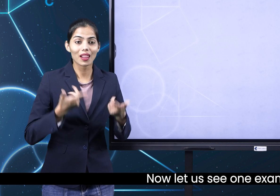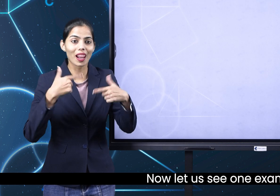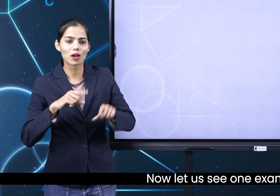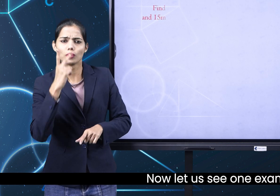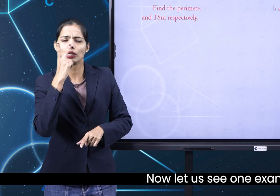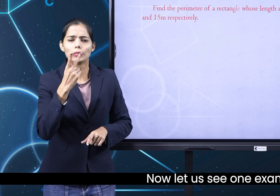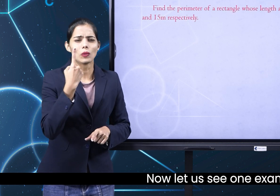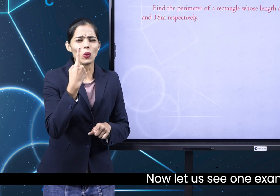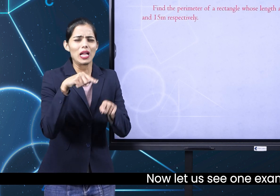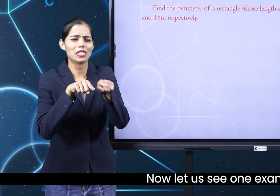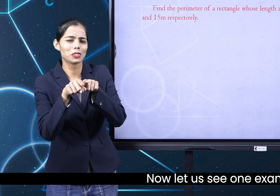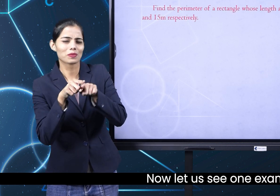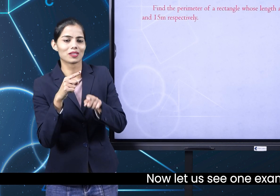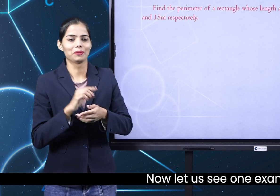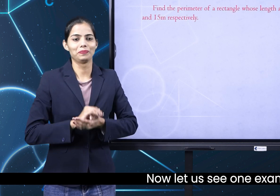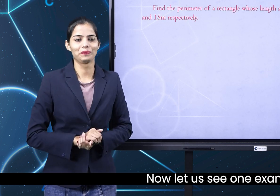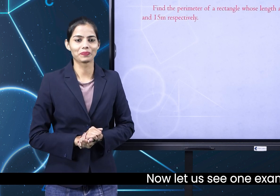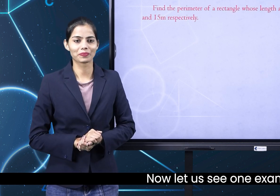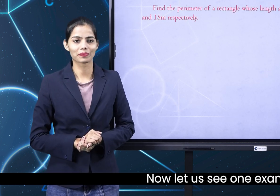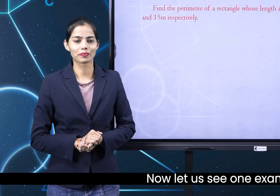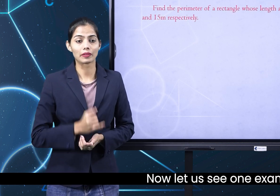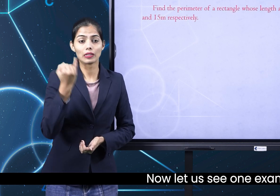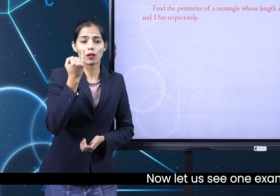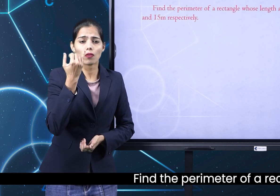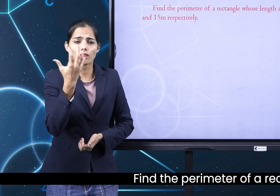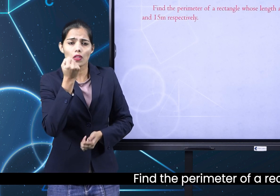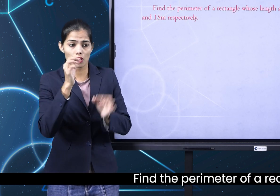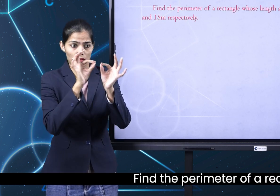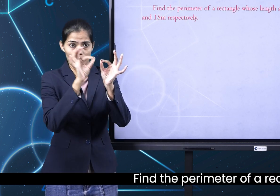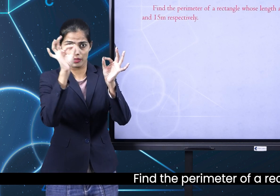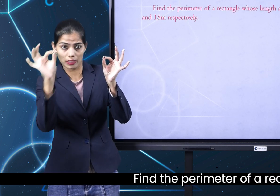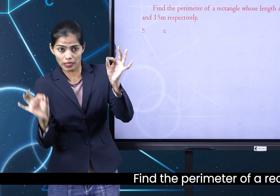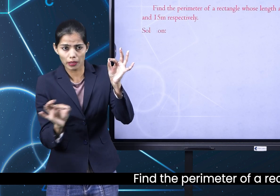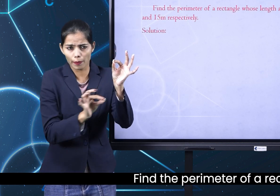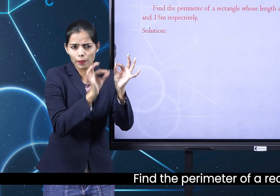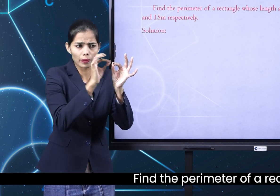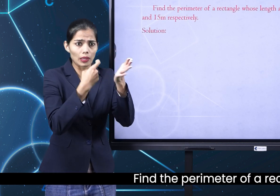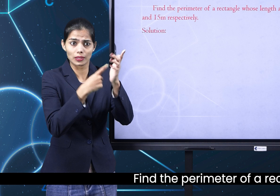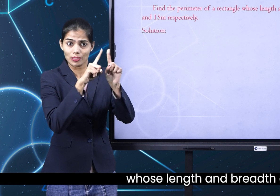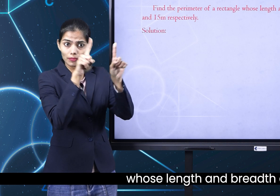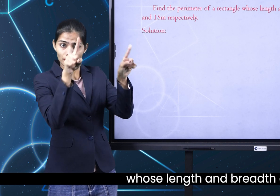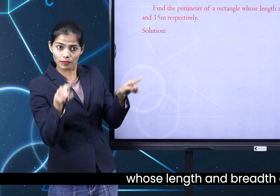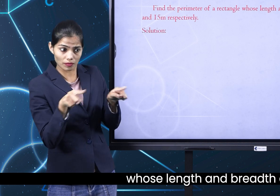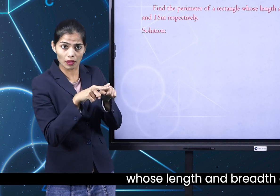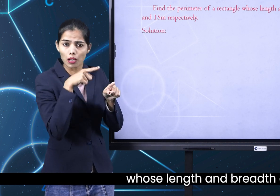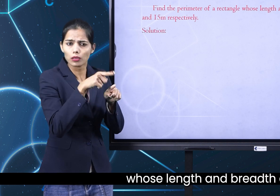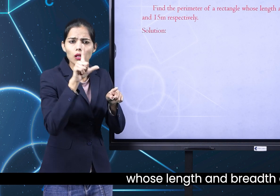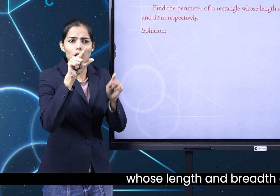Now, let us see one example. Find the perimeter of a rectangle whose length and breadth